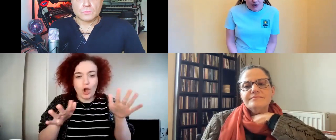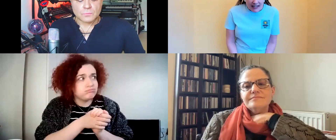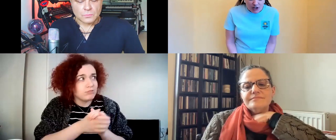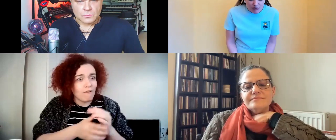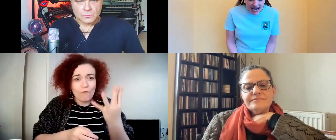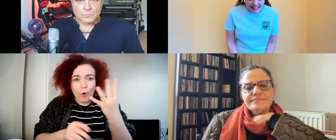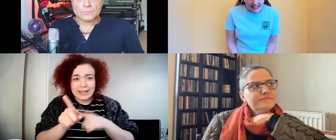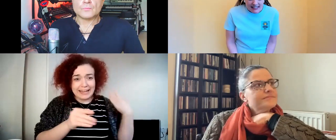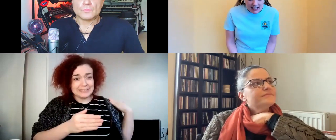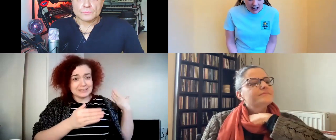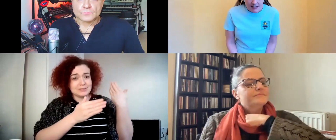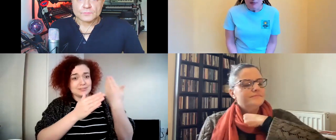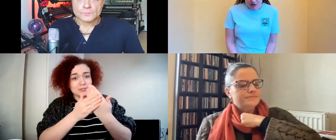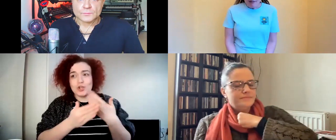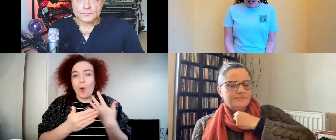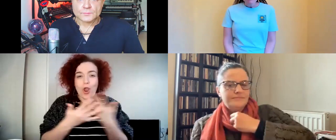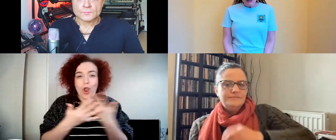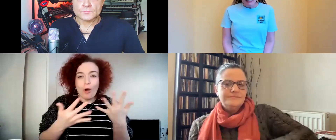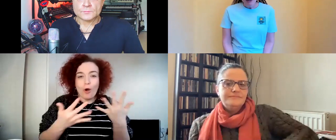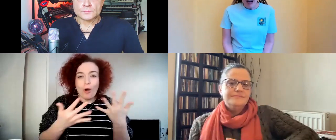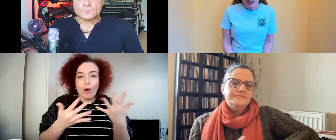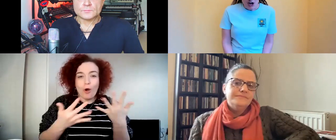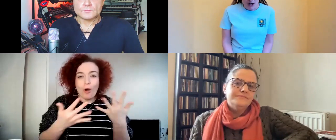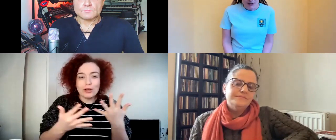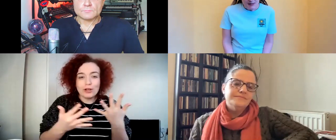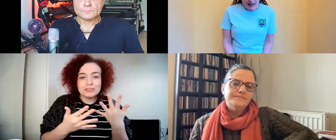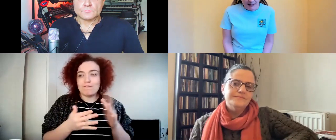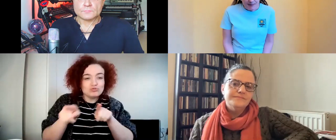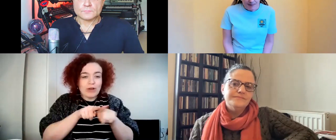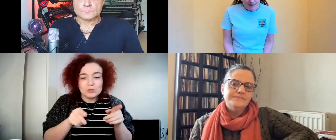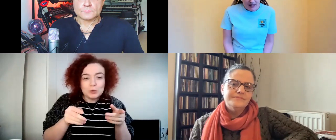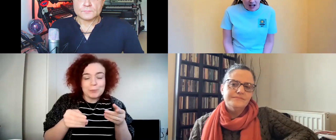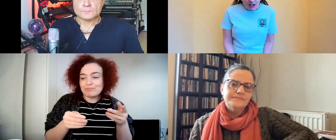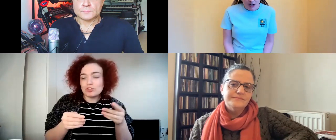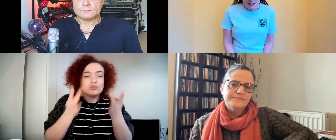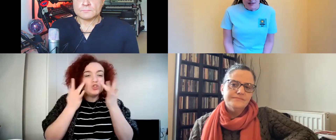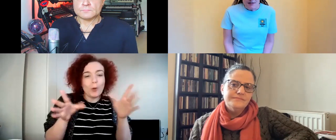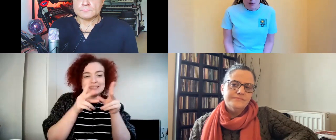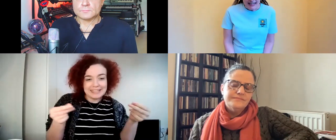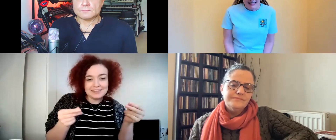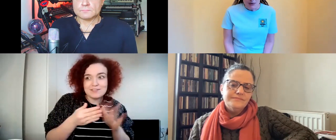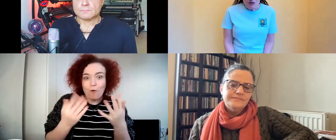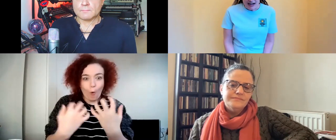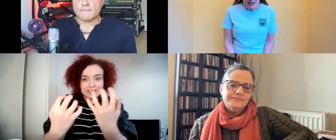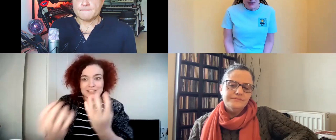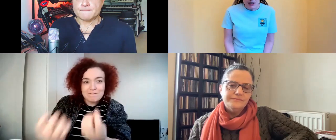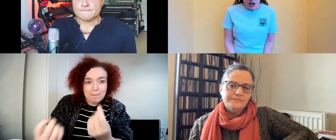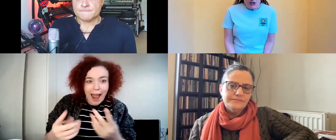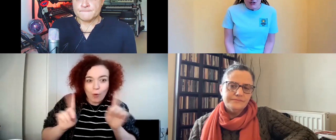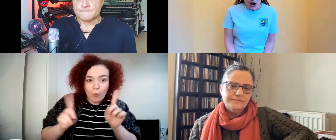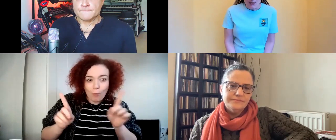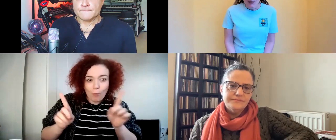I've always tried to create, so I've been trying for the last 4 years to create the show. There's been lots of ways that we've tried